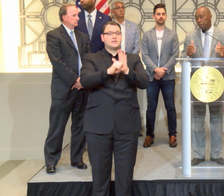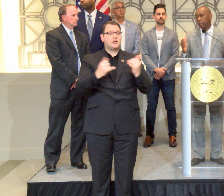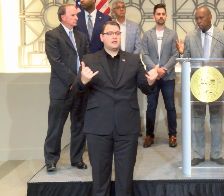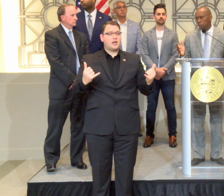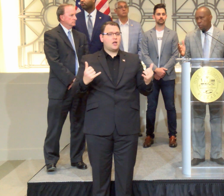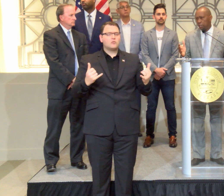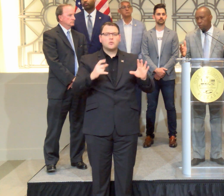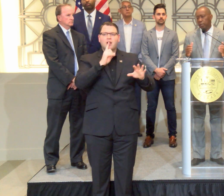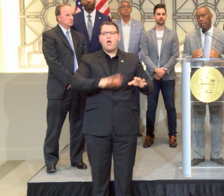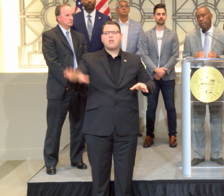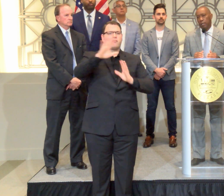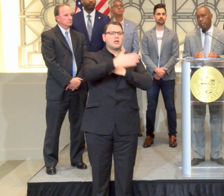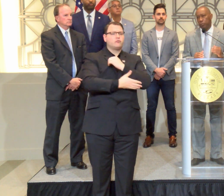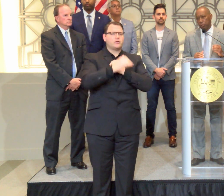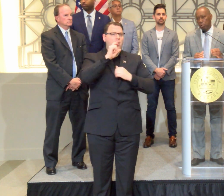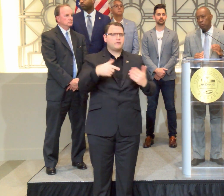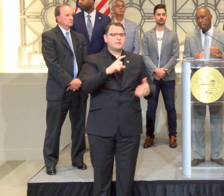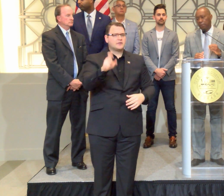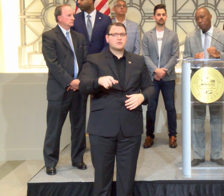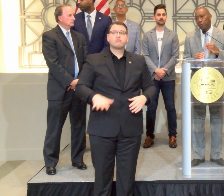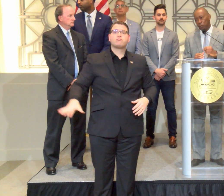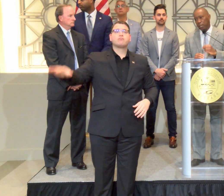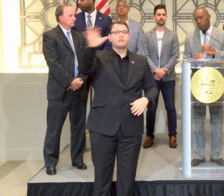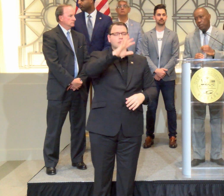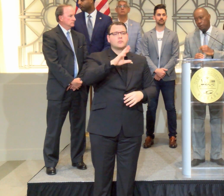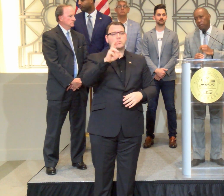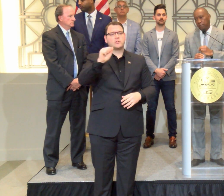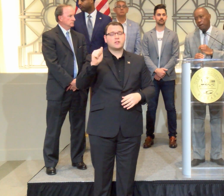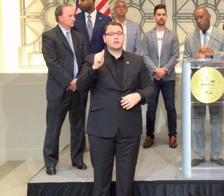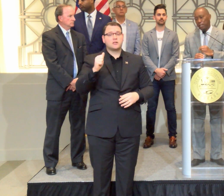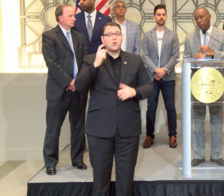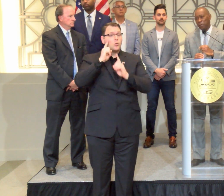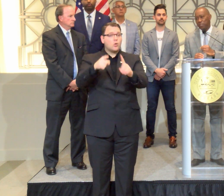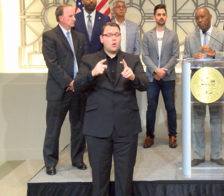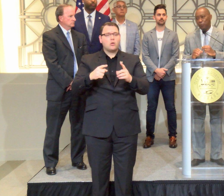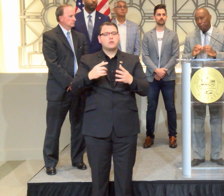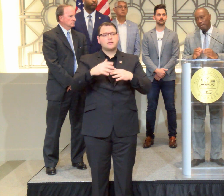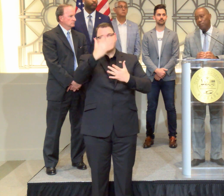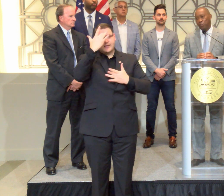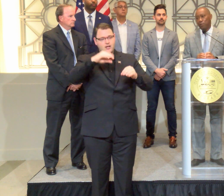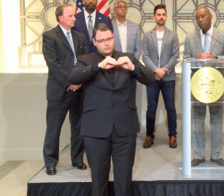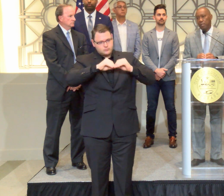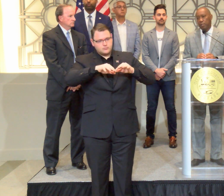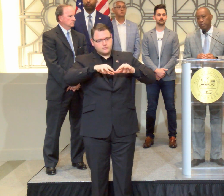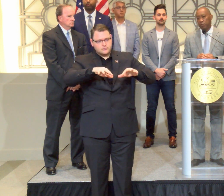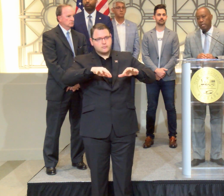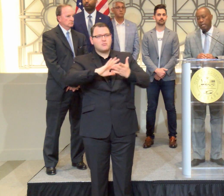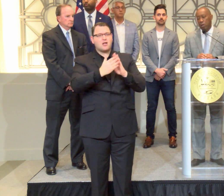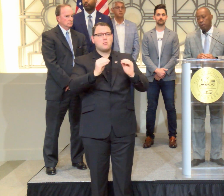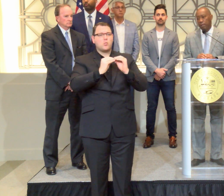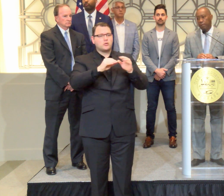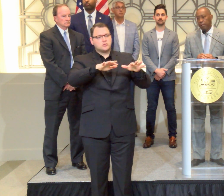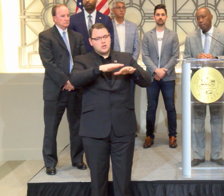and quite frankly across the country, is to slow down the progression of the virus, as we've said, to flatten the curve such